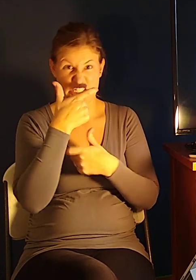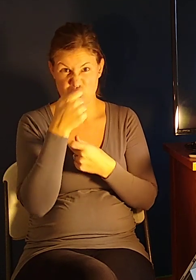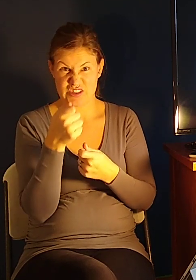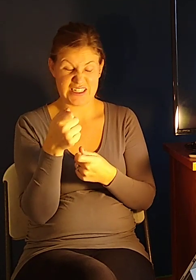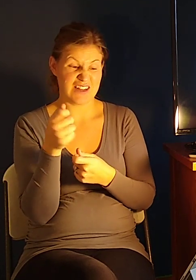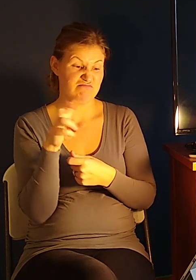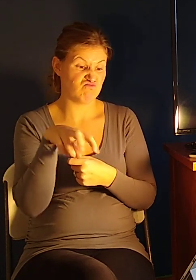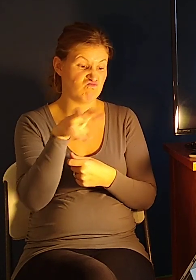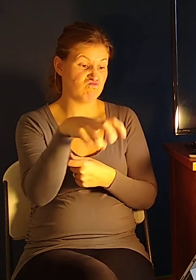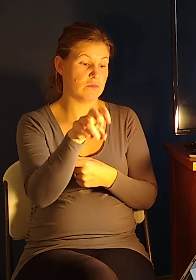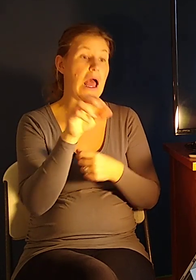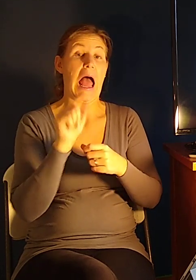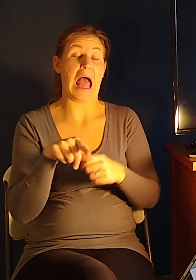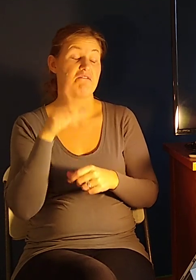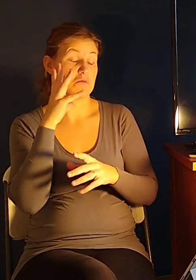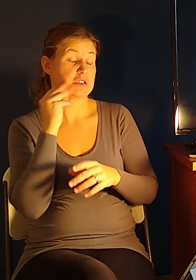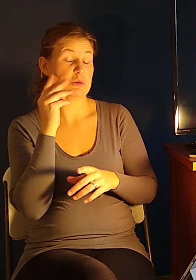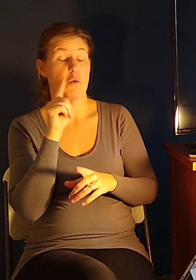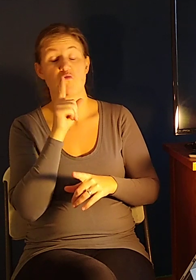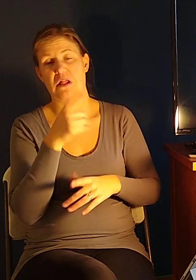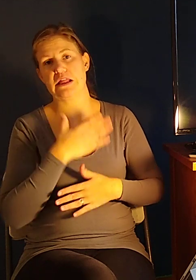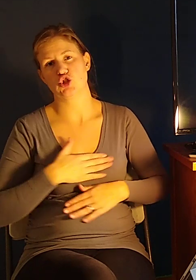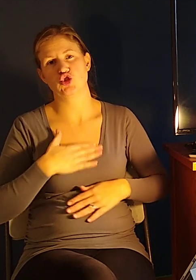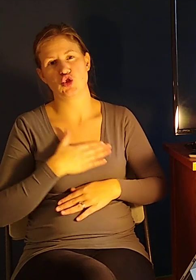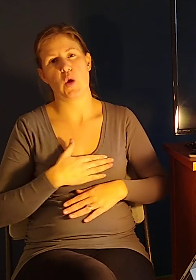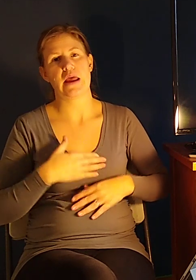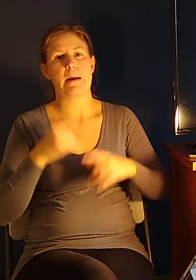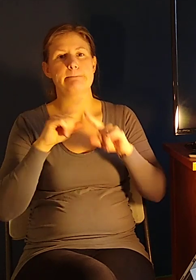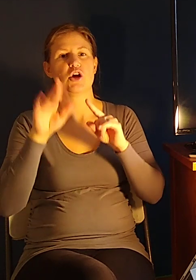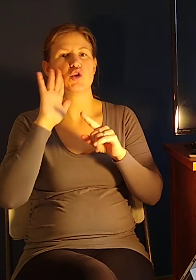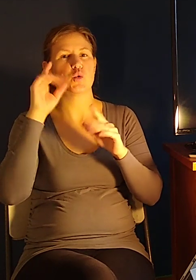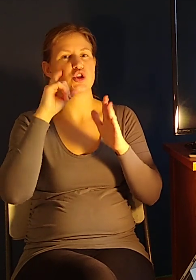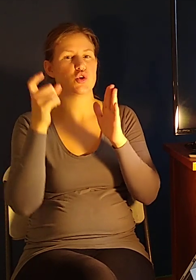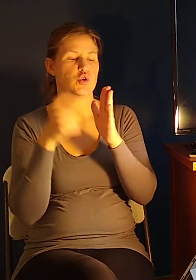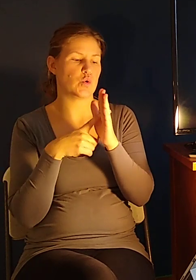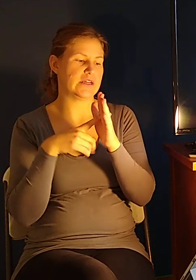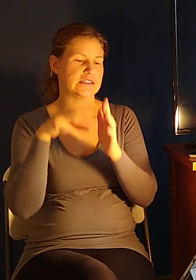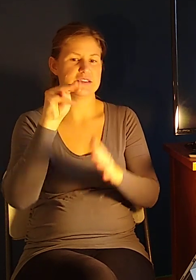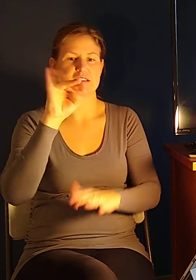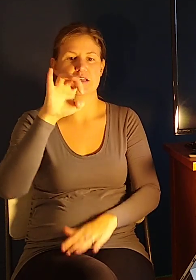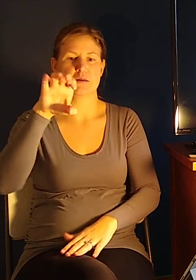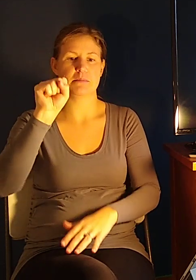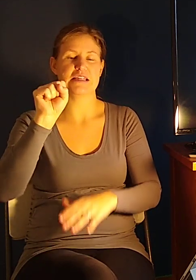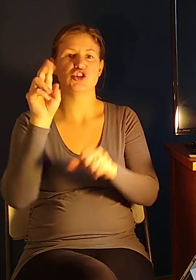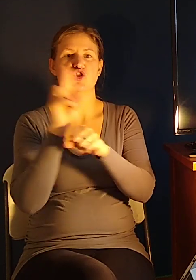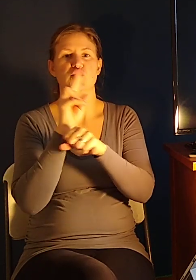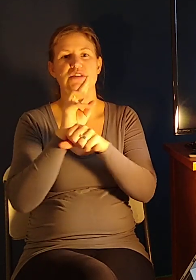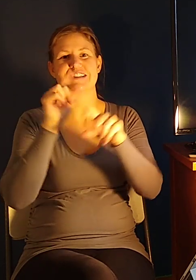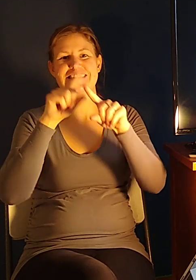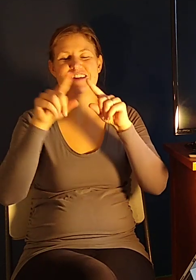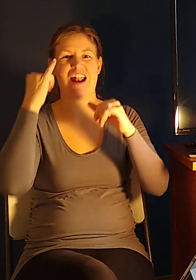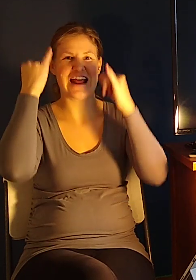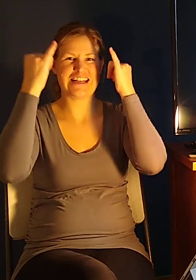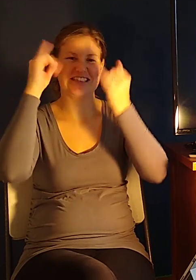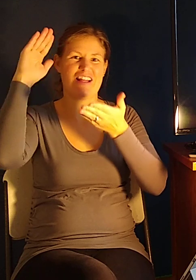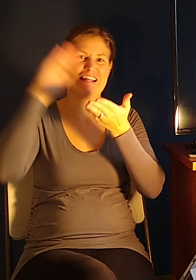I've been, and I've really enjoyed it, but you'll notice that Mies employs all these ideas of less is more.